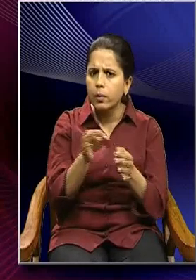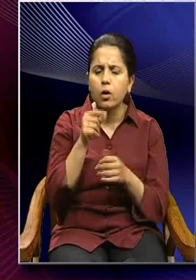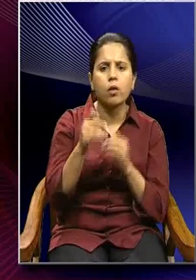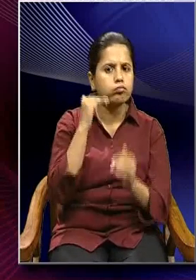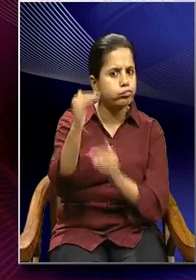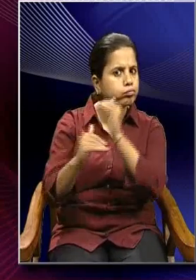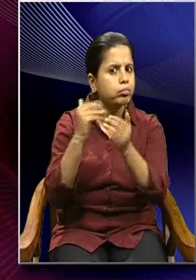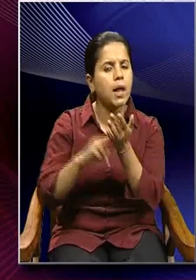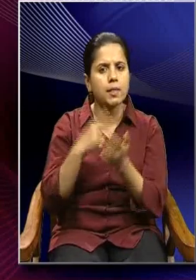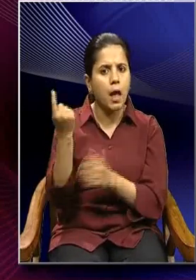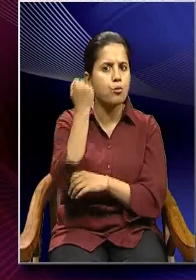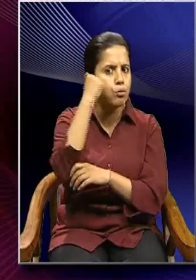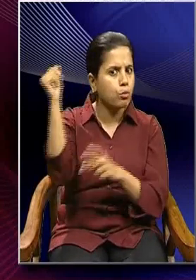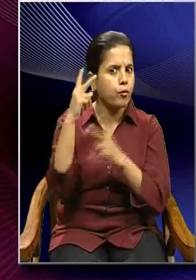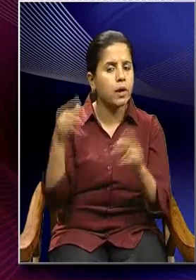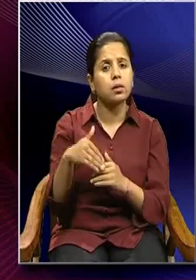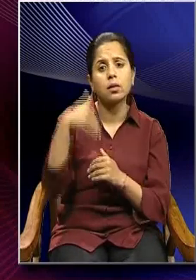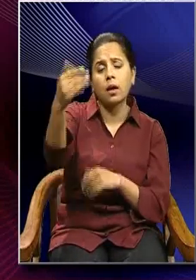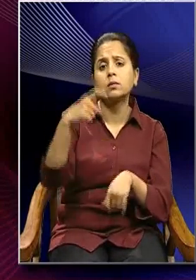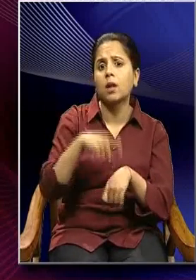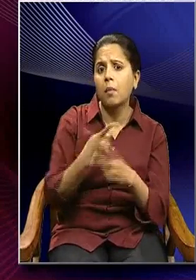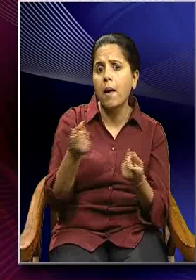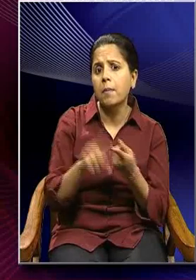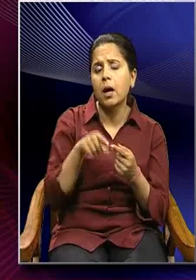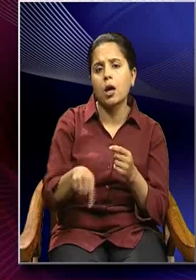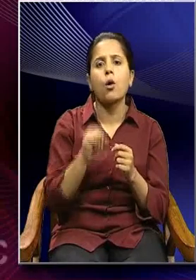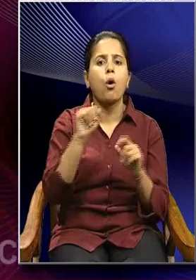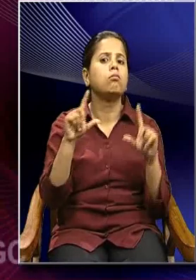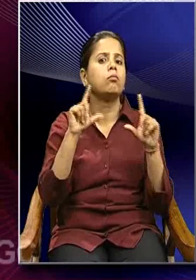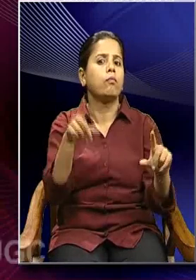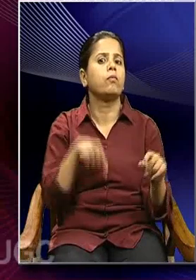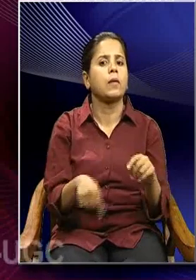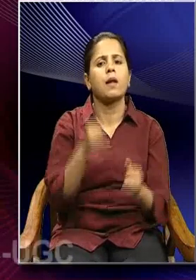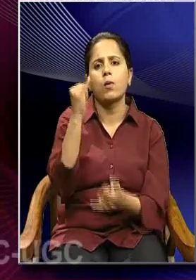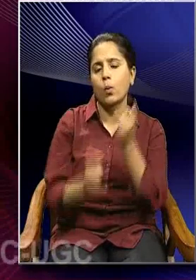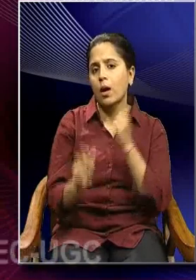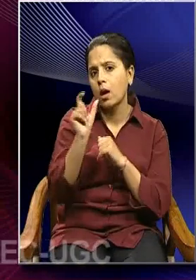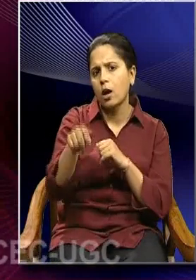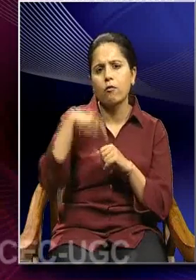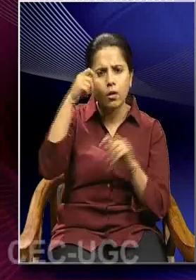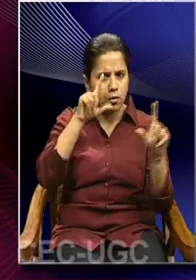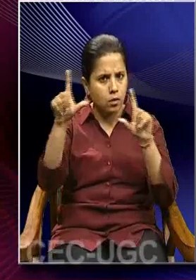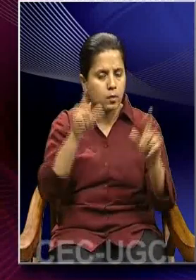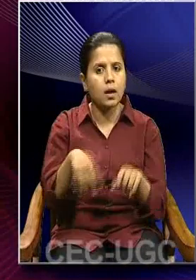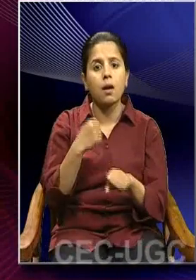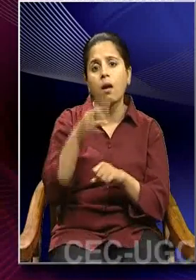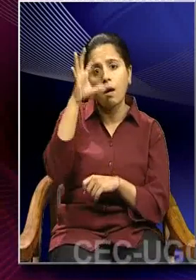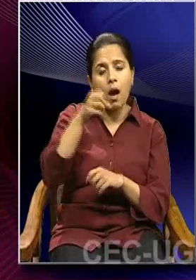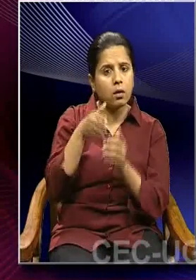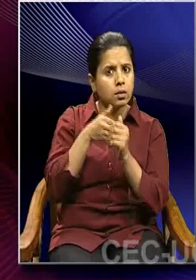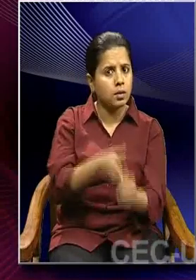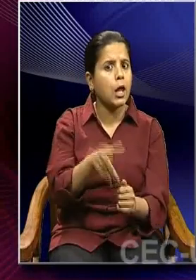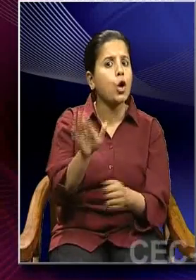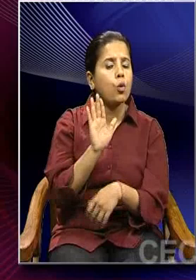progress of the national movement over the next century, and the montage in the film ends with the documentary footage where the Gandhi is leading the Congress